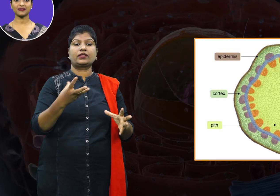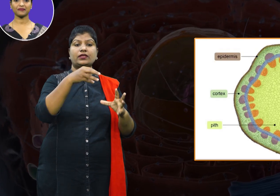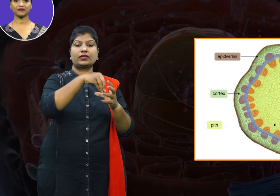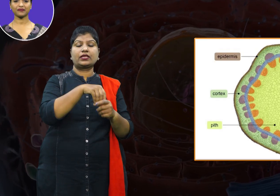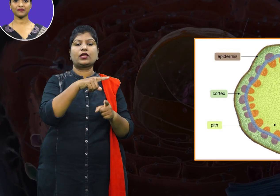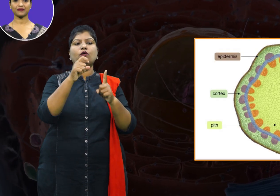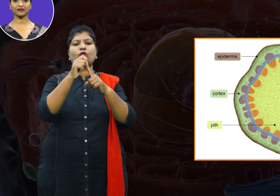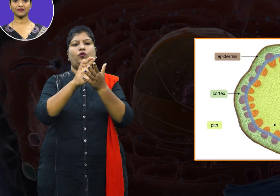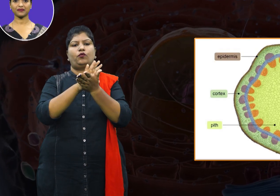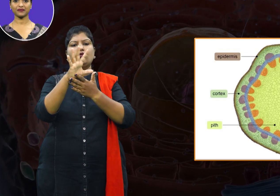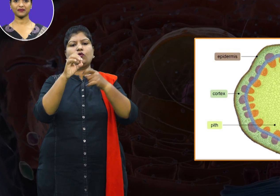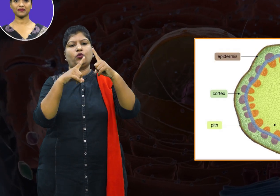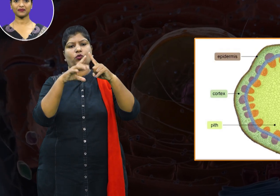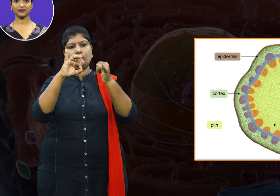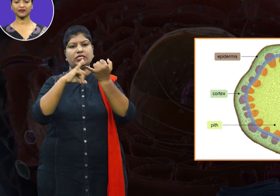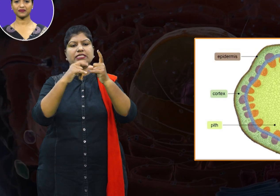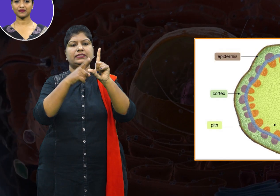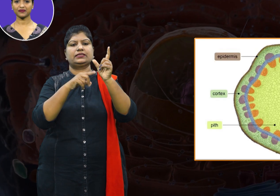photosynthesis.